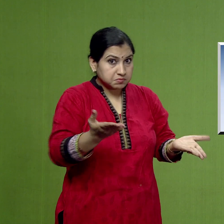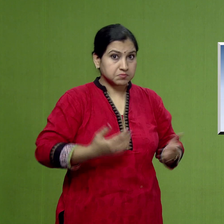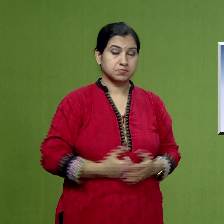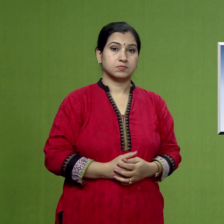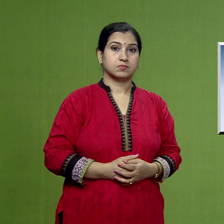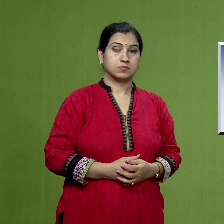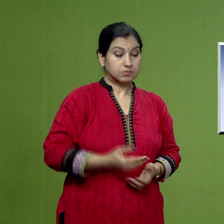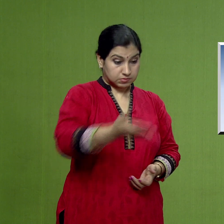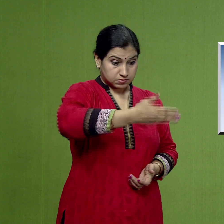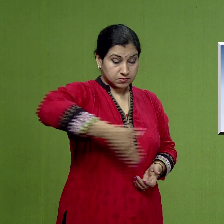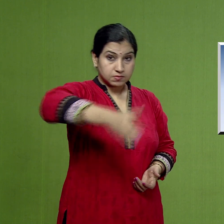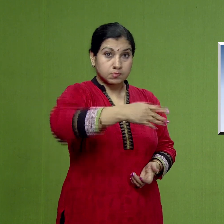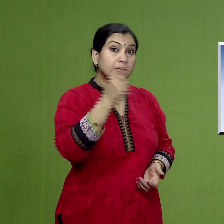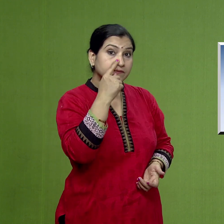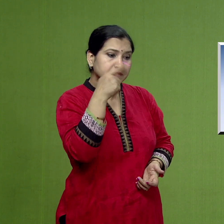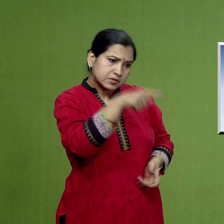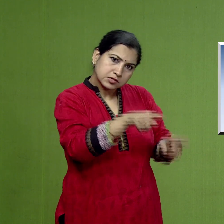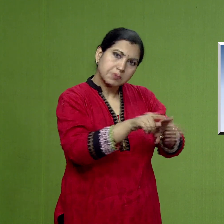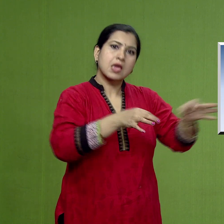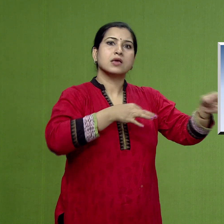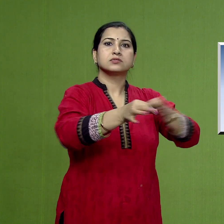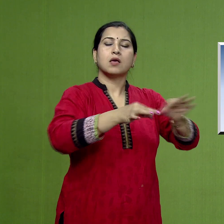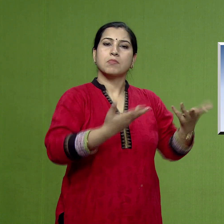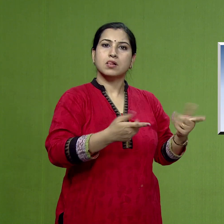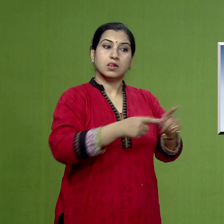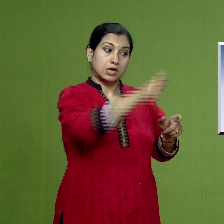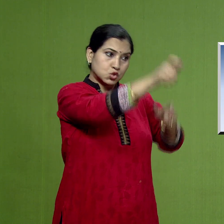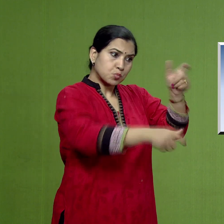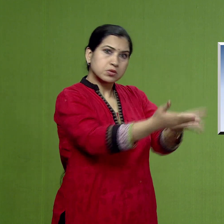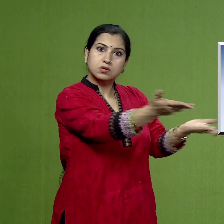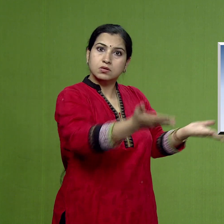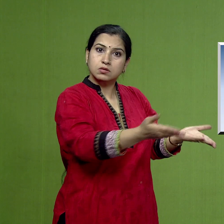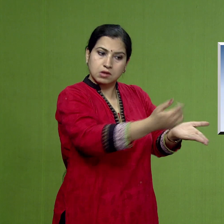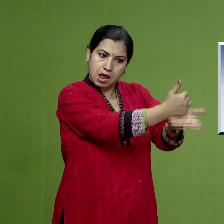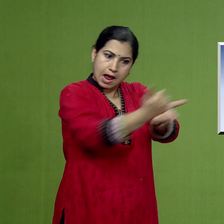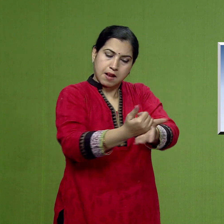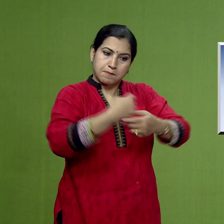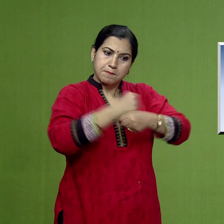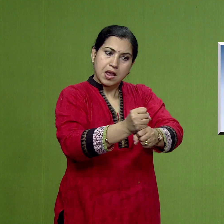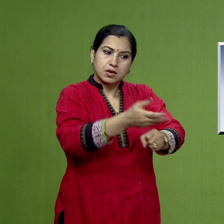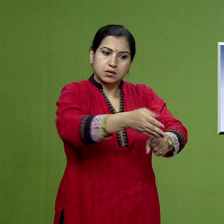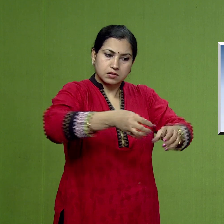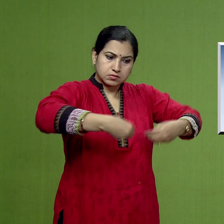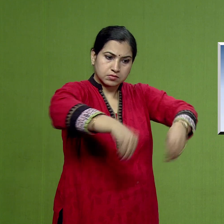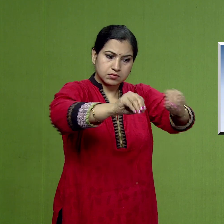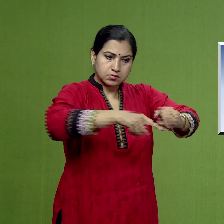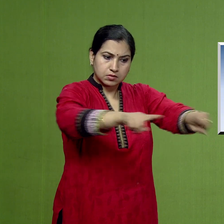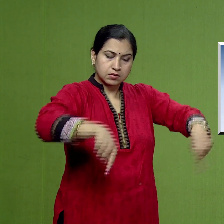These women are example of human resource as they are making use of dry leaves to